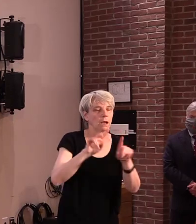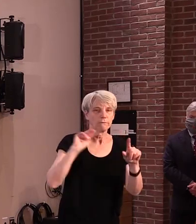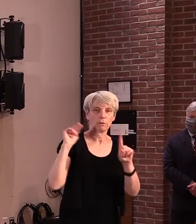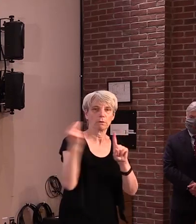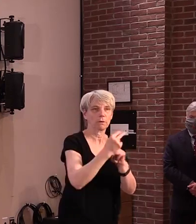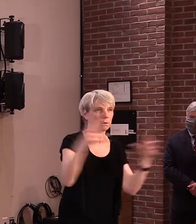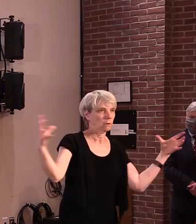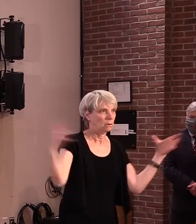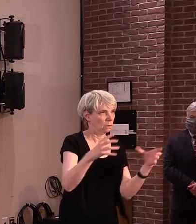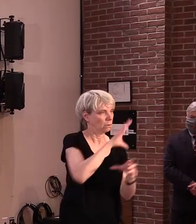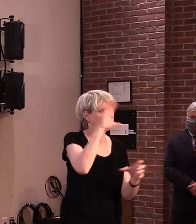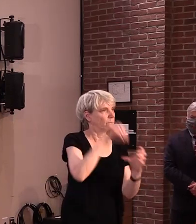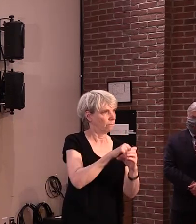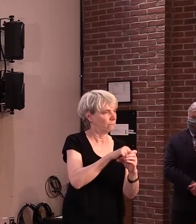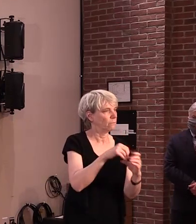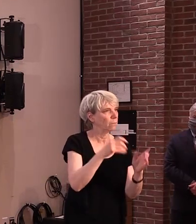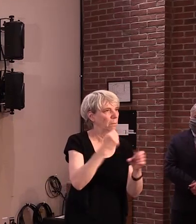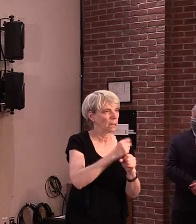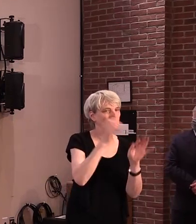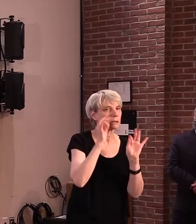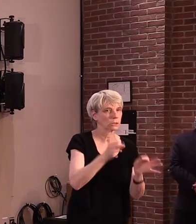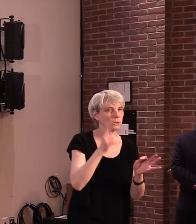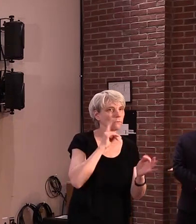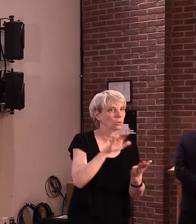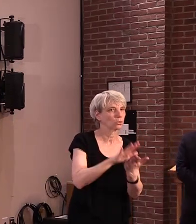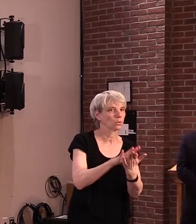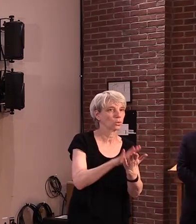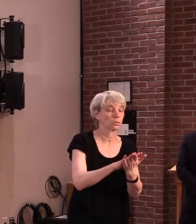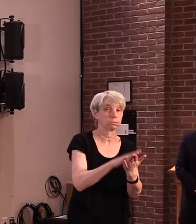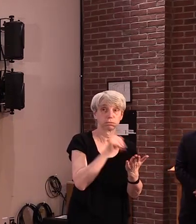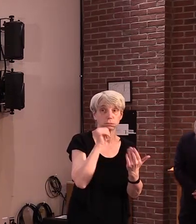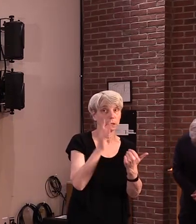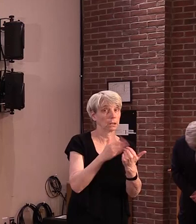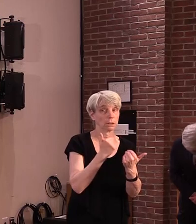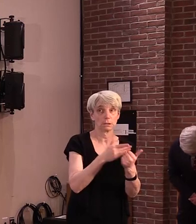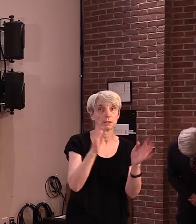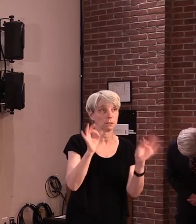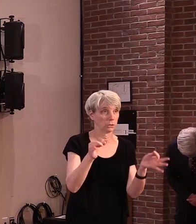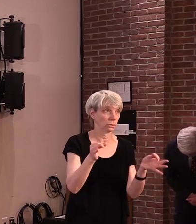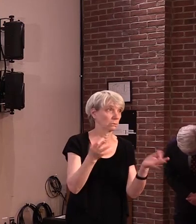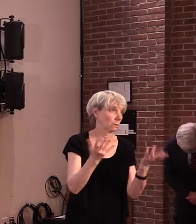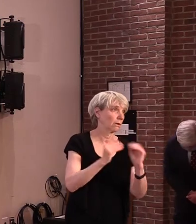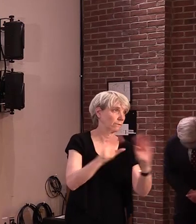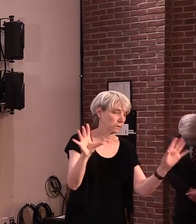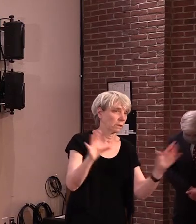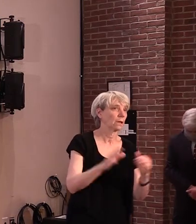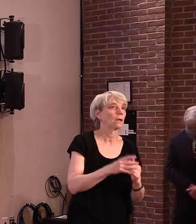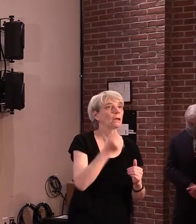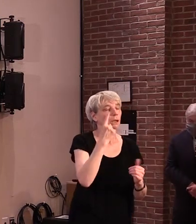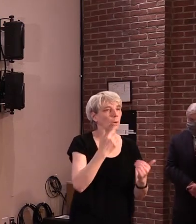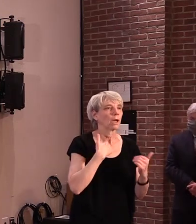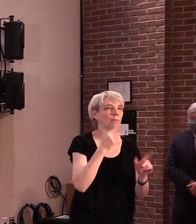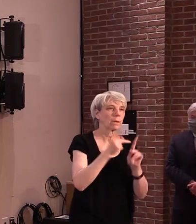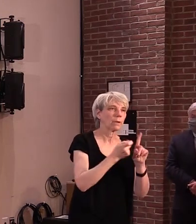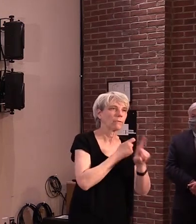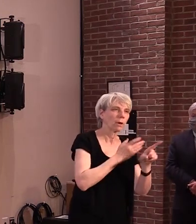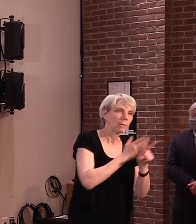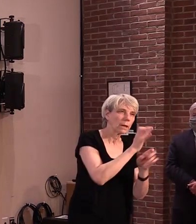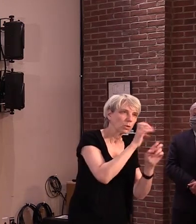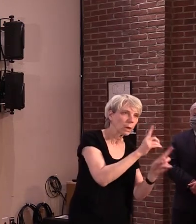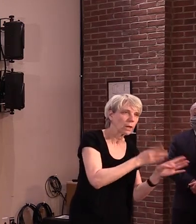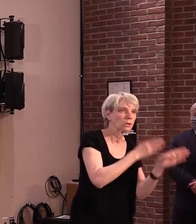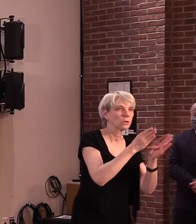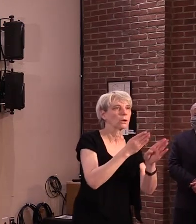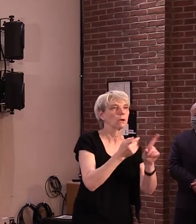kinds of decisions. And they're not easy ones, obviously. So we have experts in education, we have experts in